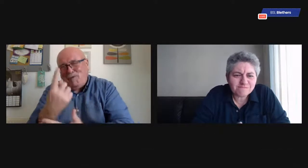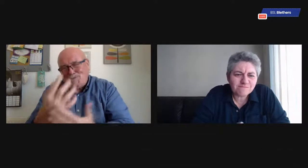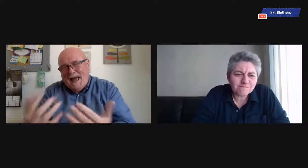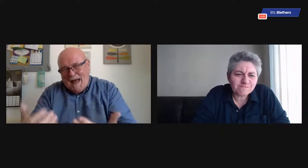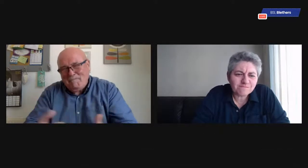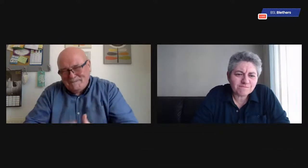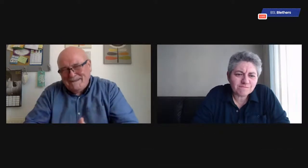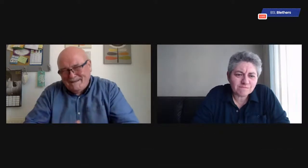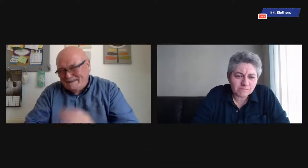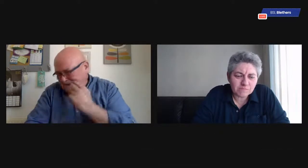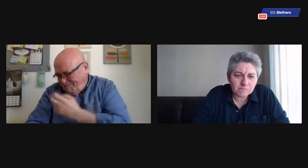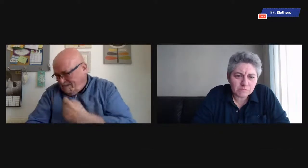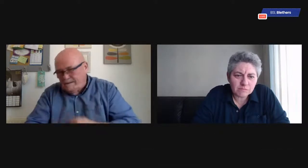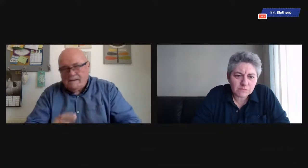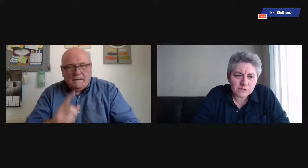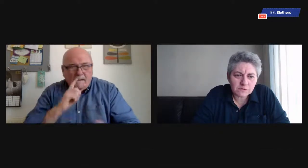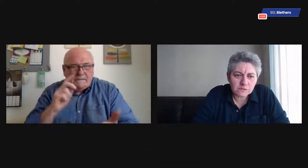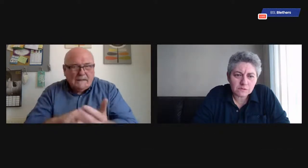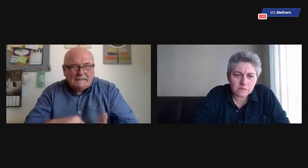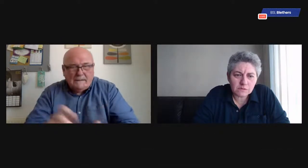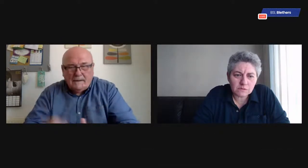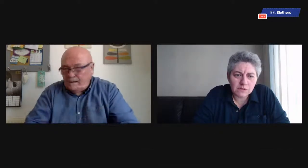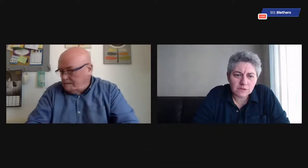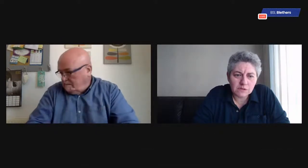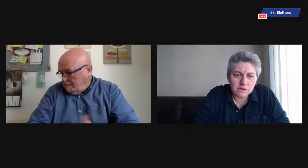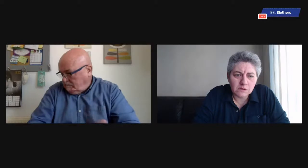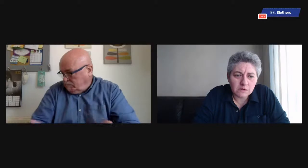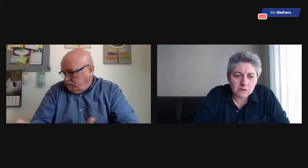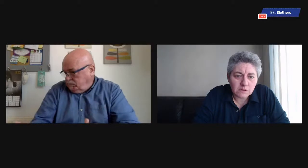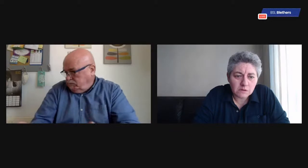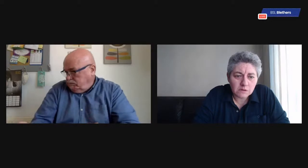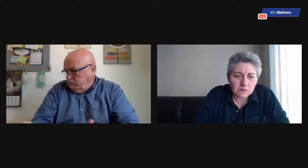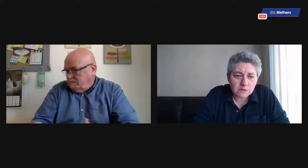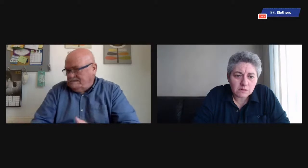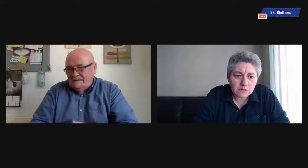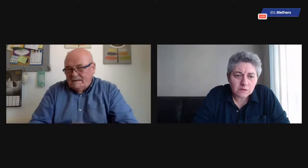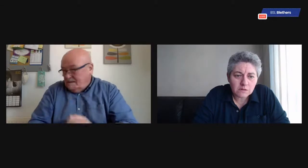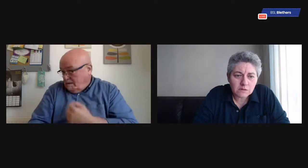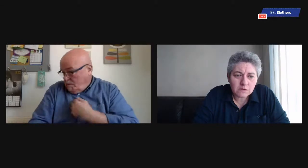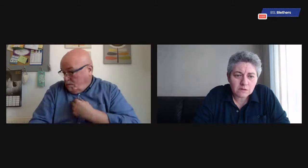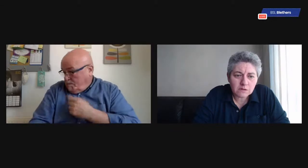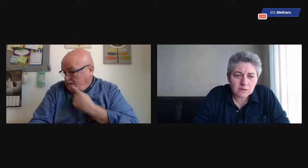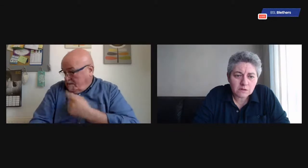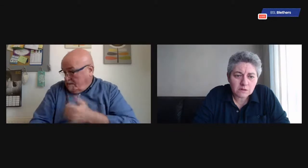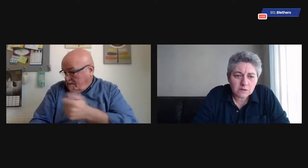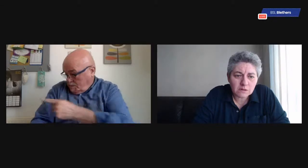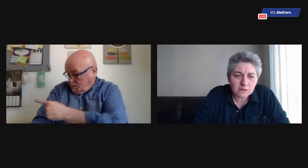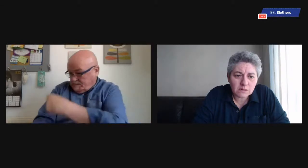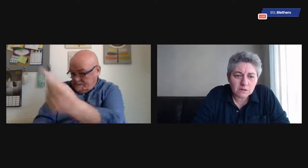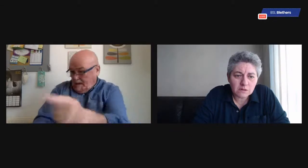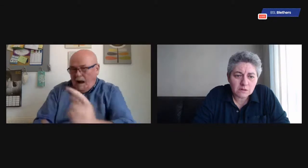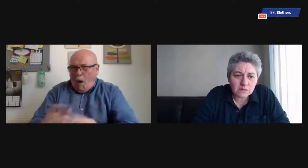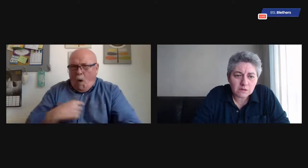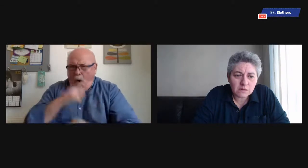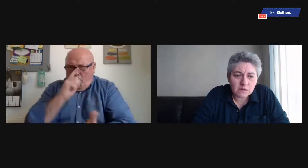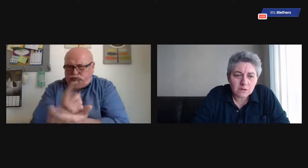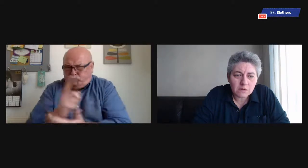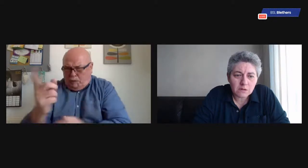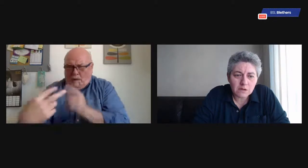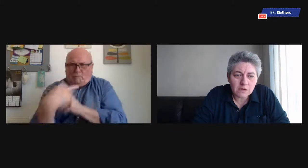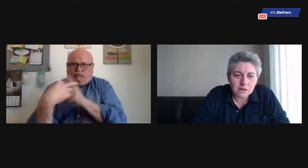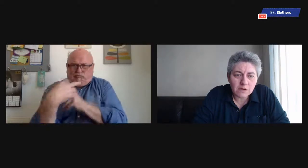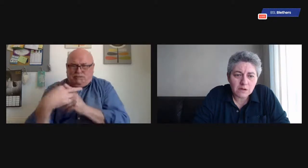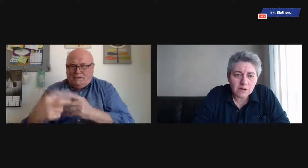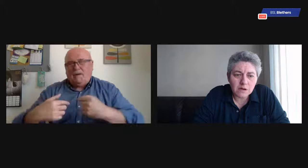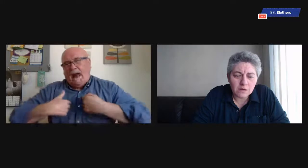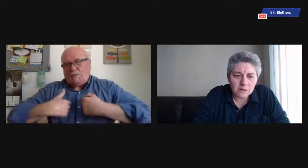Who has the right? It has happened many times. The deaf have said, I can't stand that person. Do you want me to say?